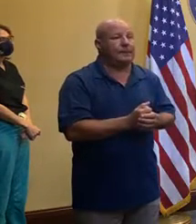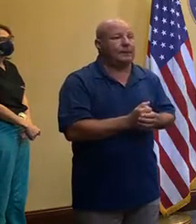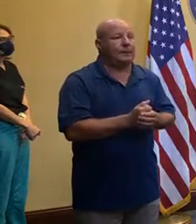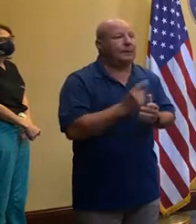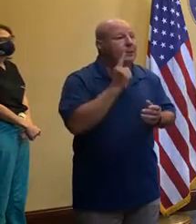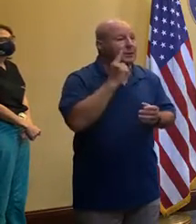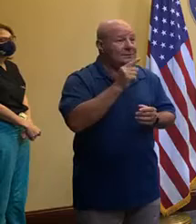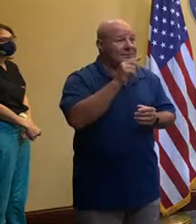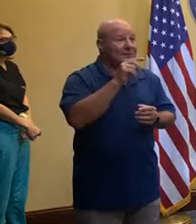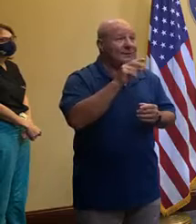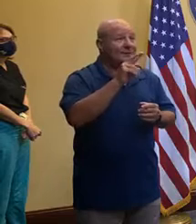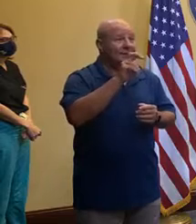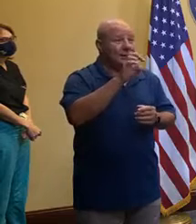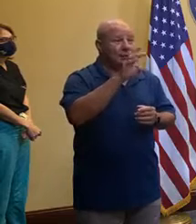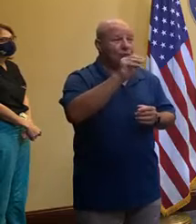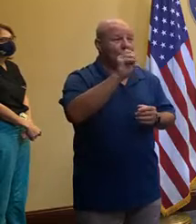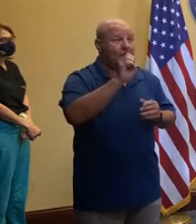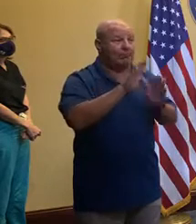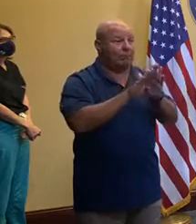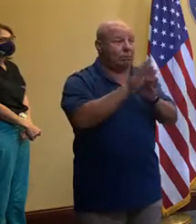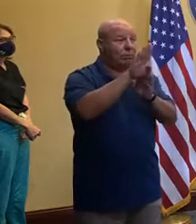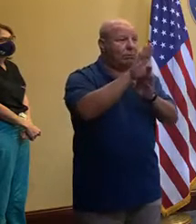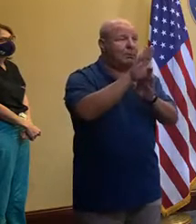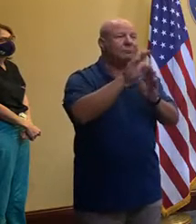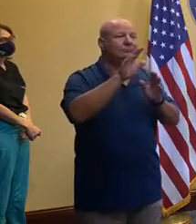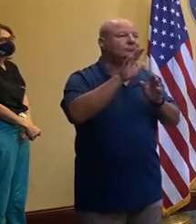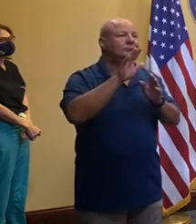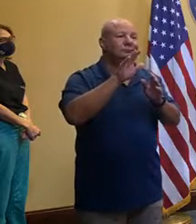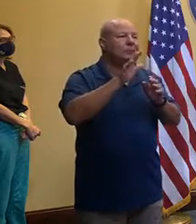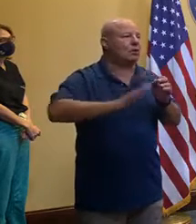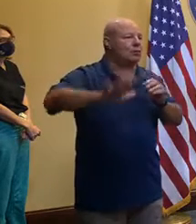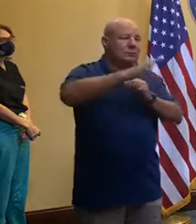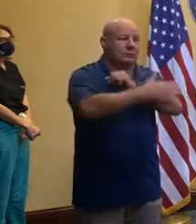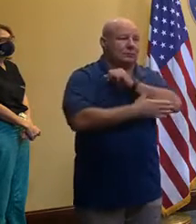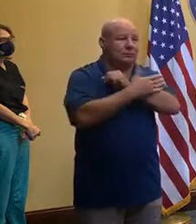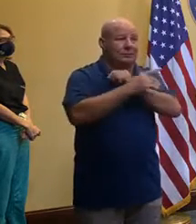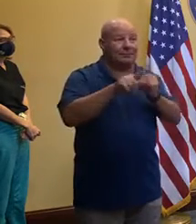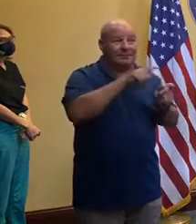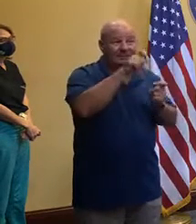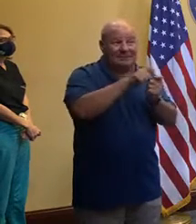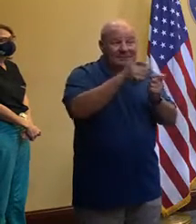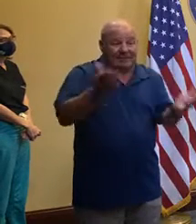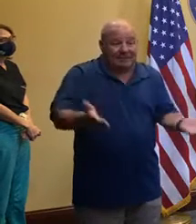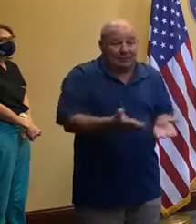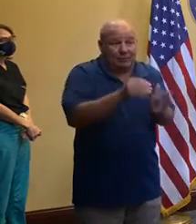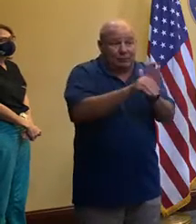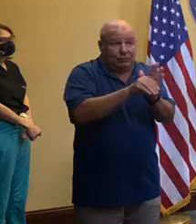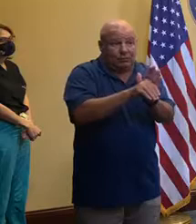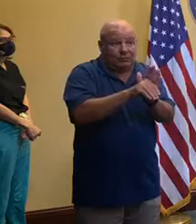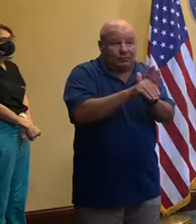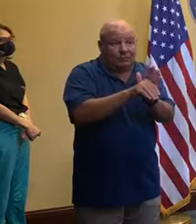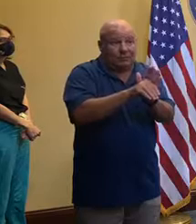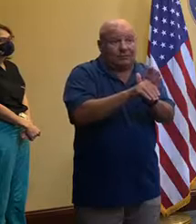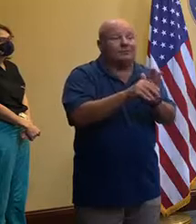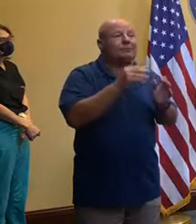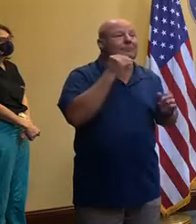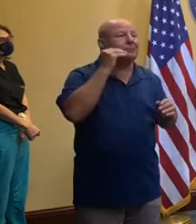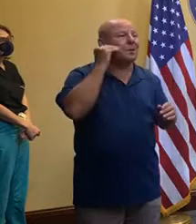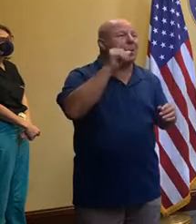an increase in violent crime across the country, but specifically here in New Orleans, what we are seeing, normally we see our homicides